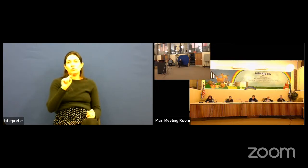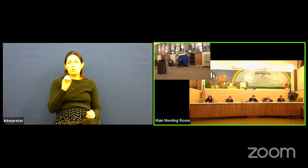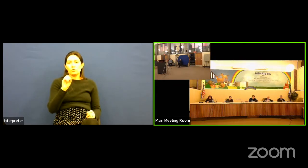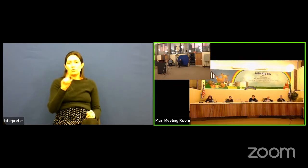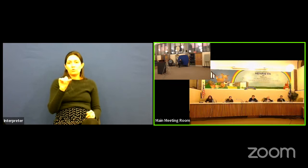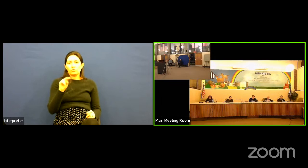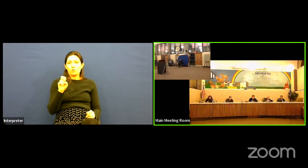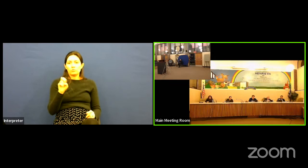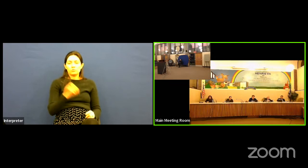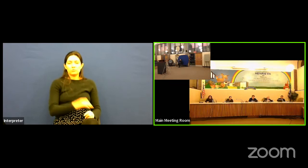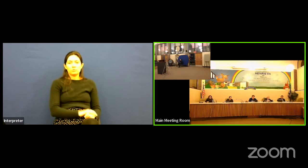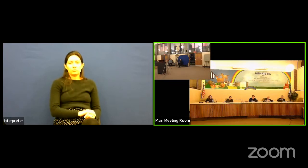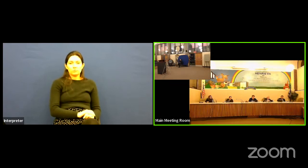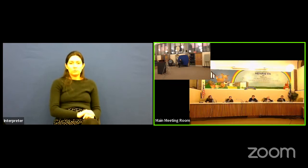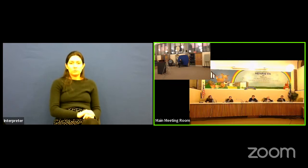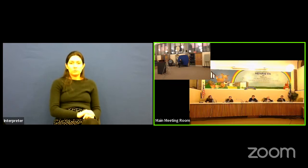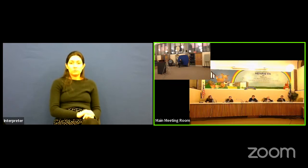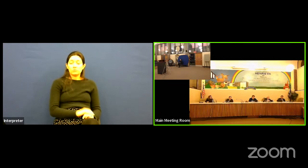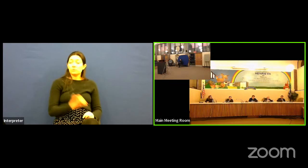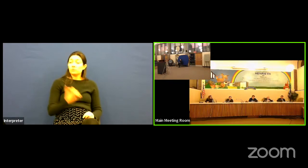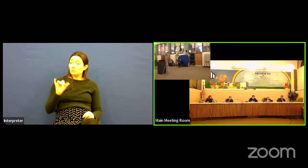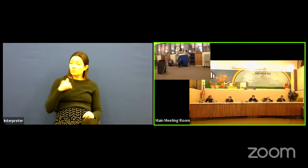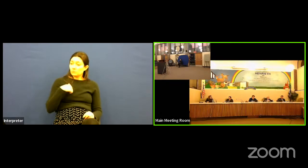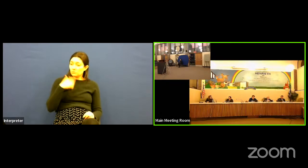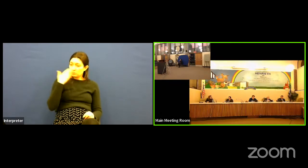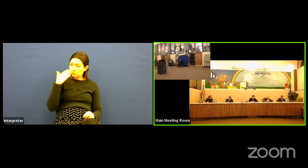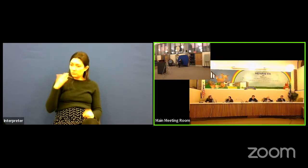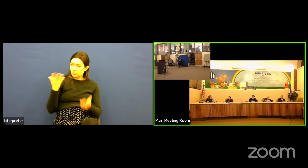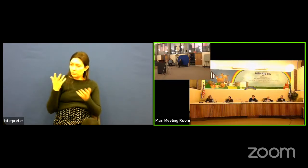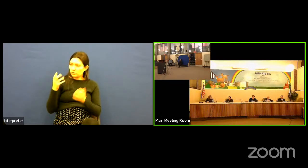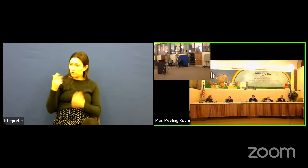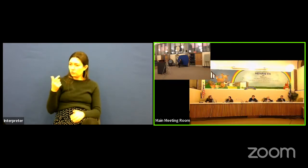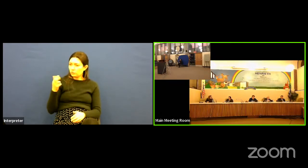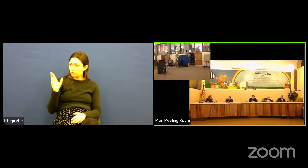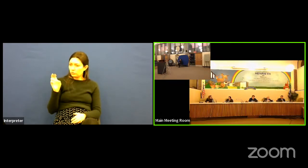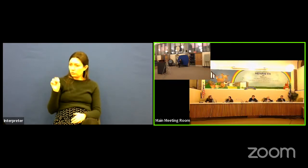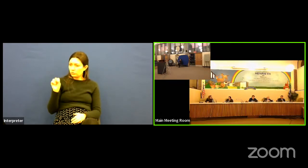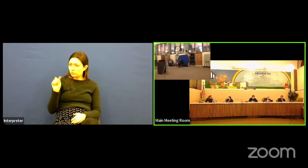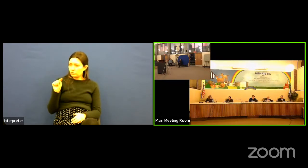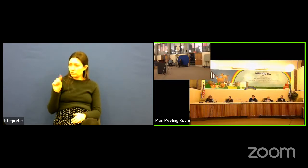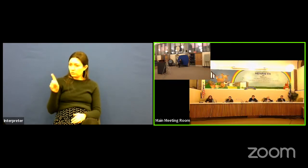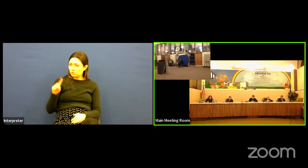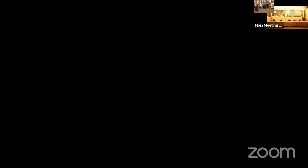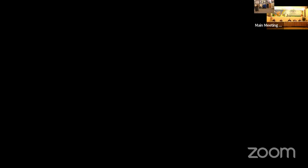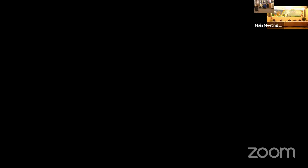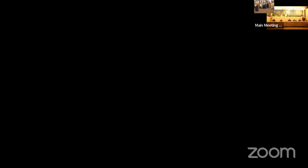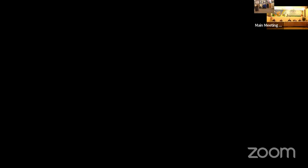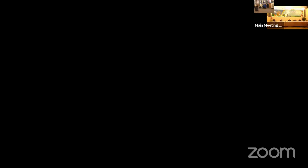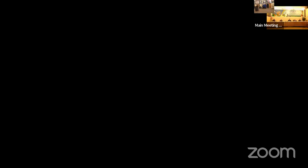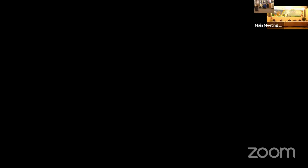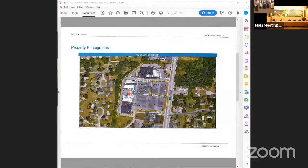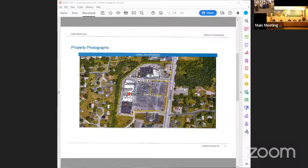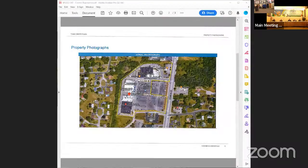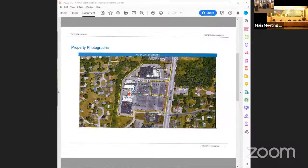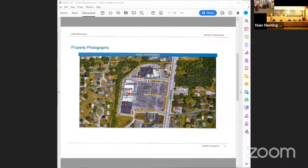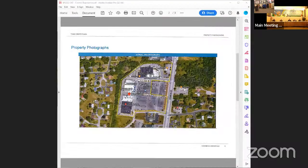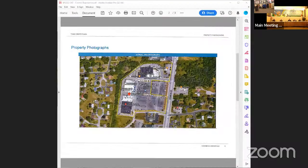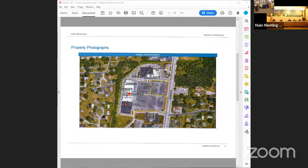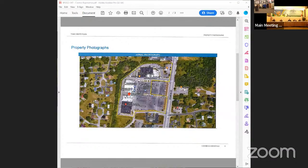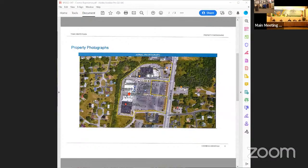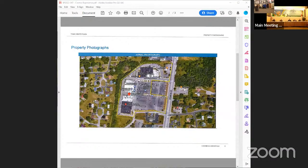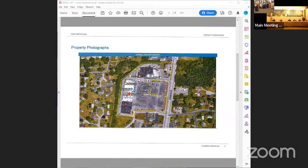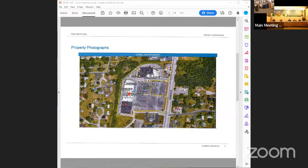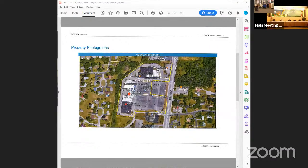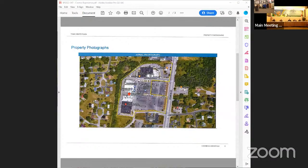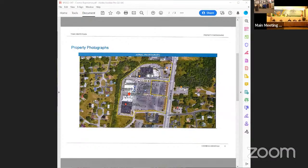I guess I didn't know what Grunts was. I think there used to be like a video place there Gotcha. years ago. Yeah,